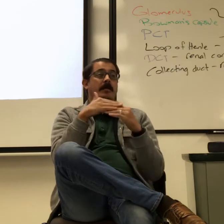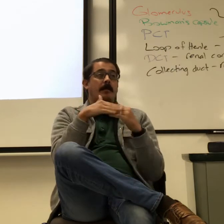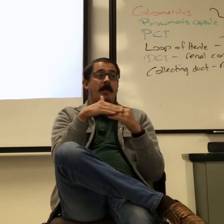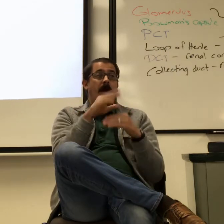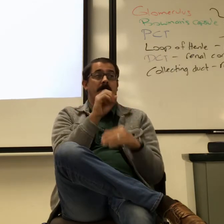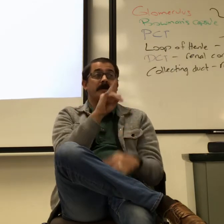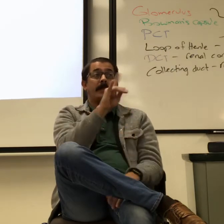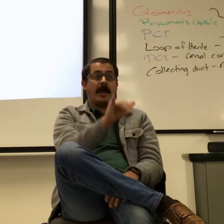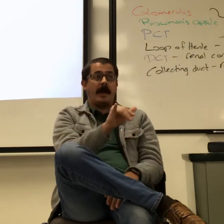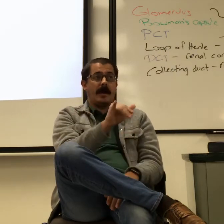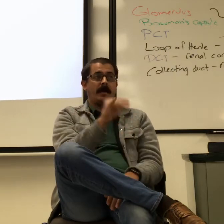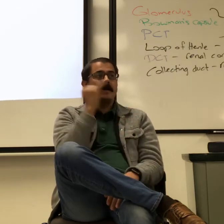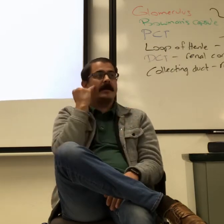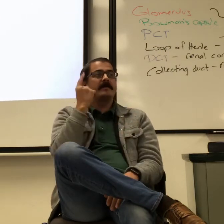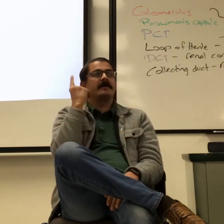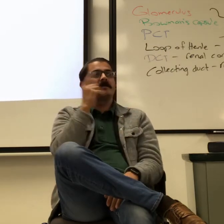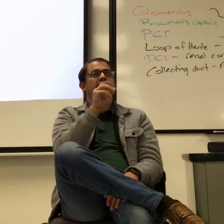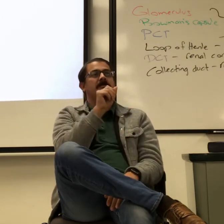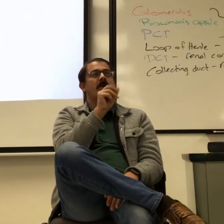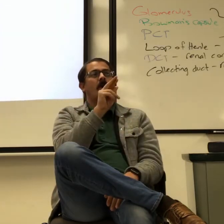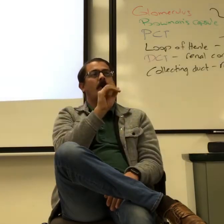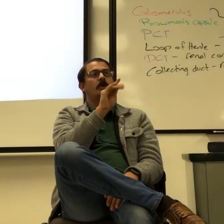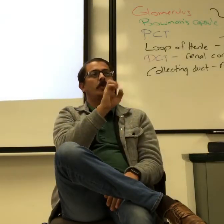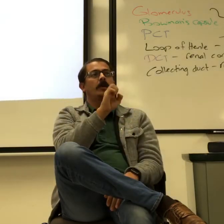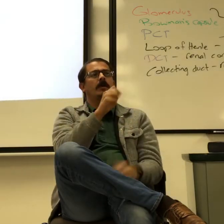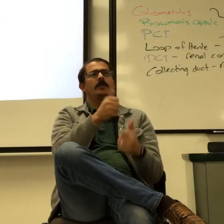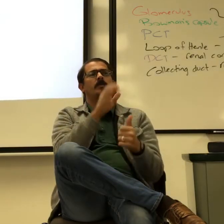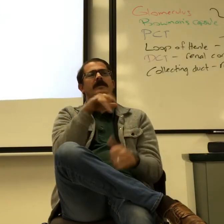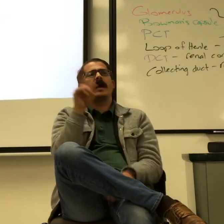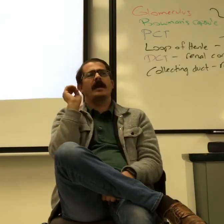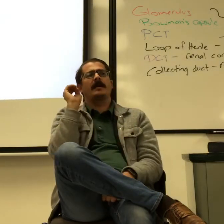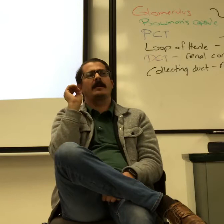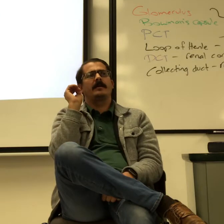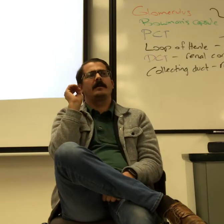example, if that's arcuate artery, which one's that?